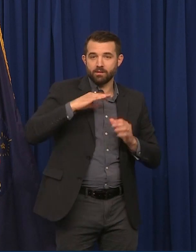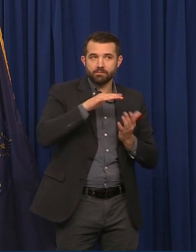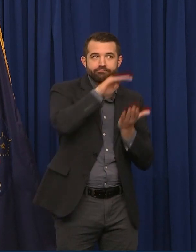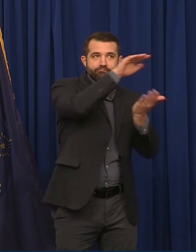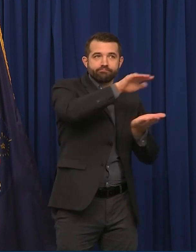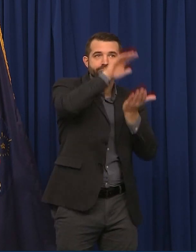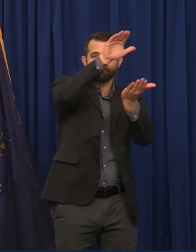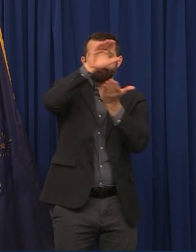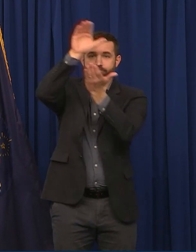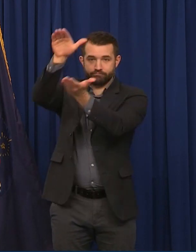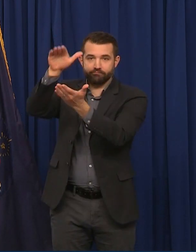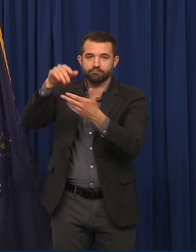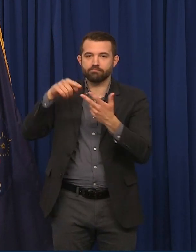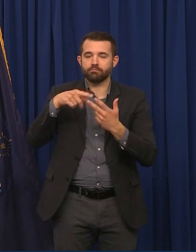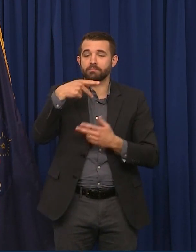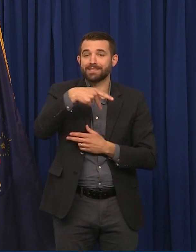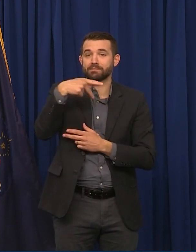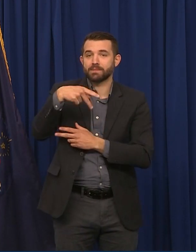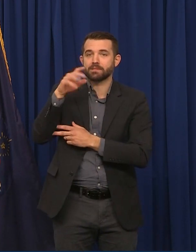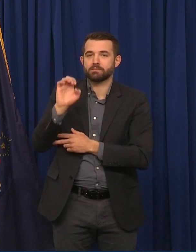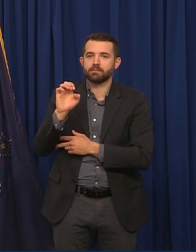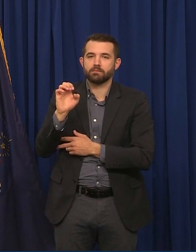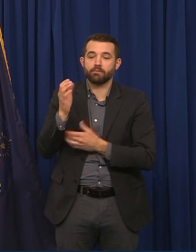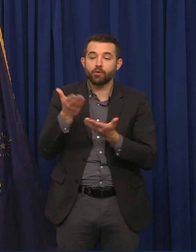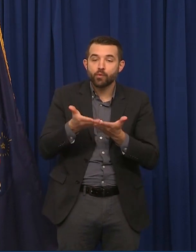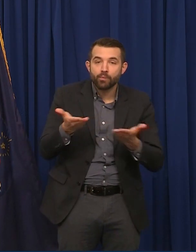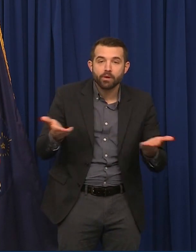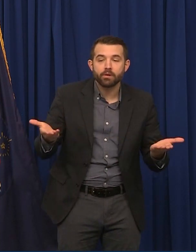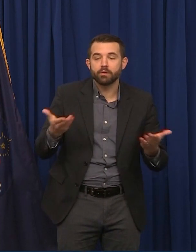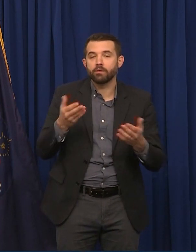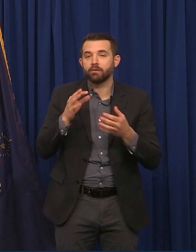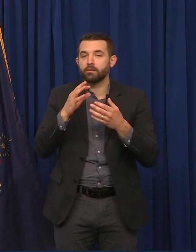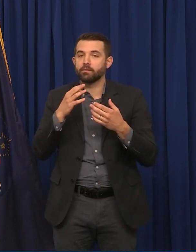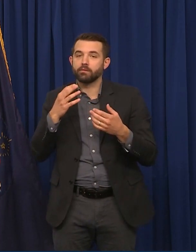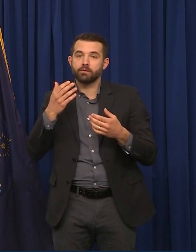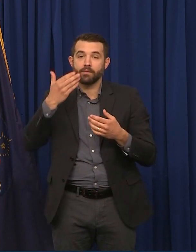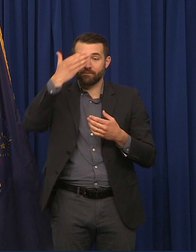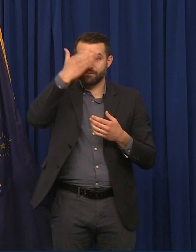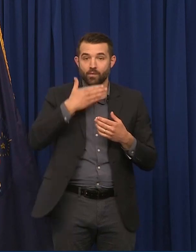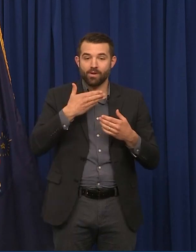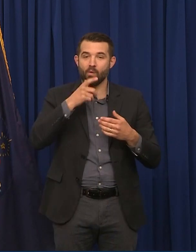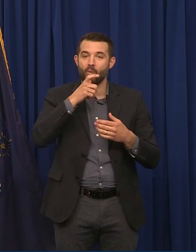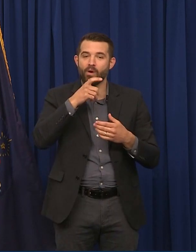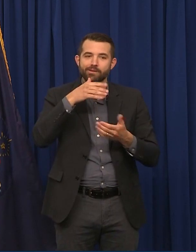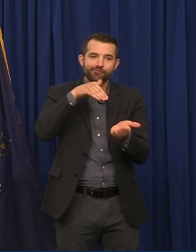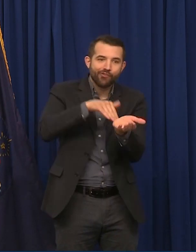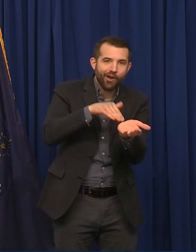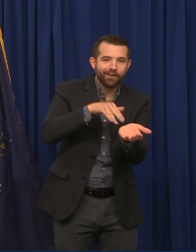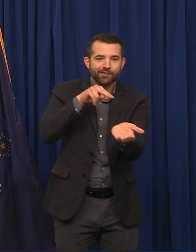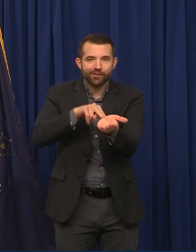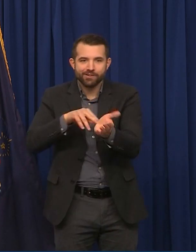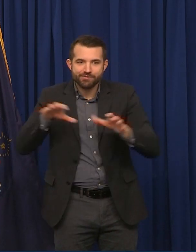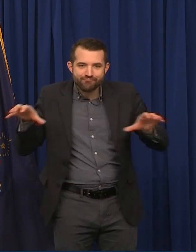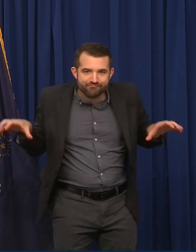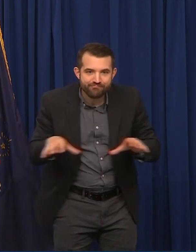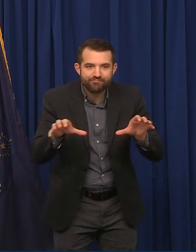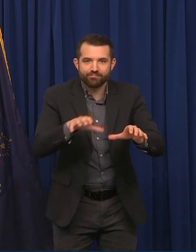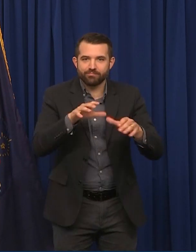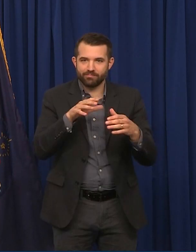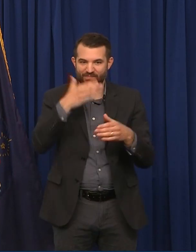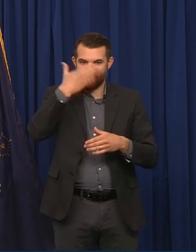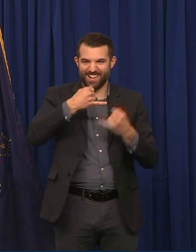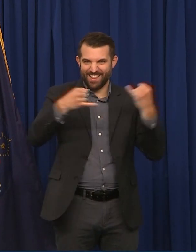are worn by healthcare workers and frontline responders to help keep themselves safe from contracting